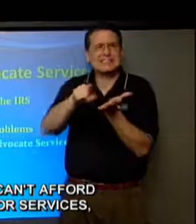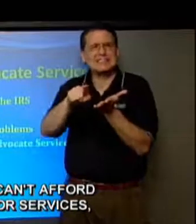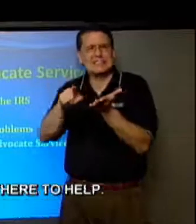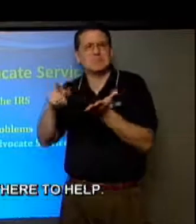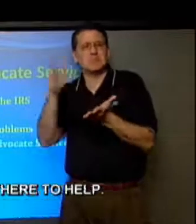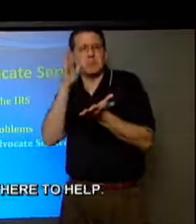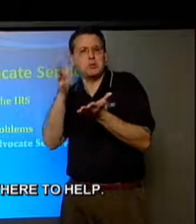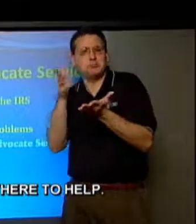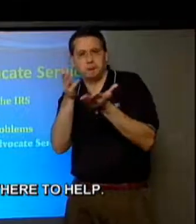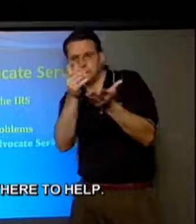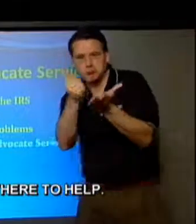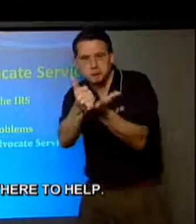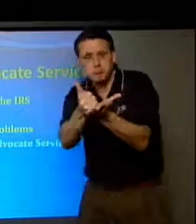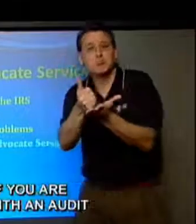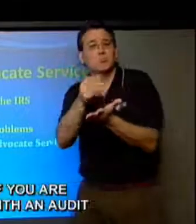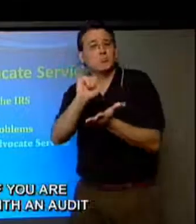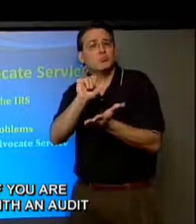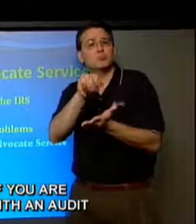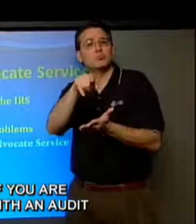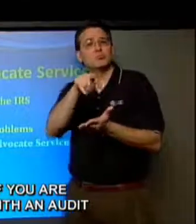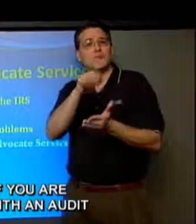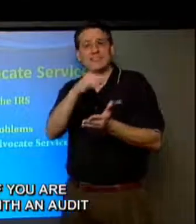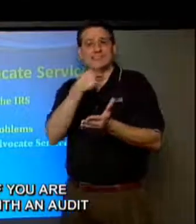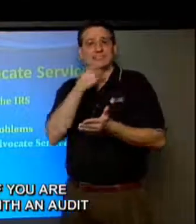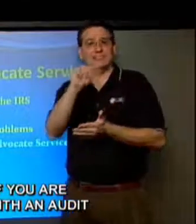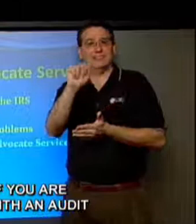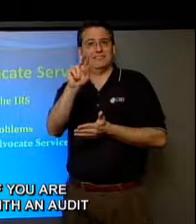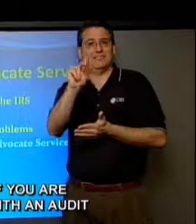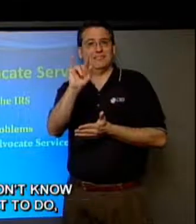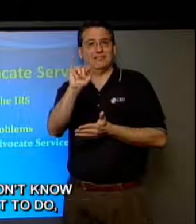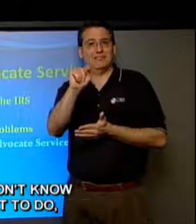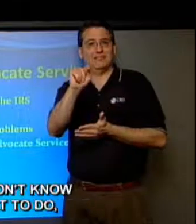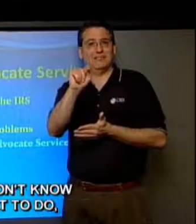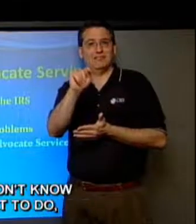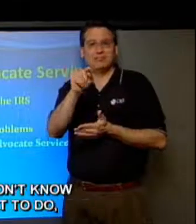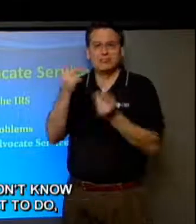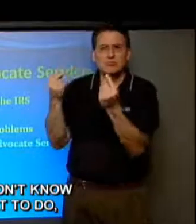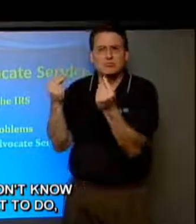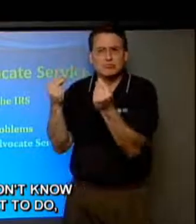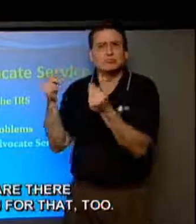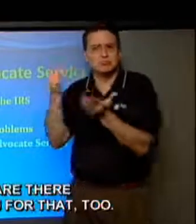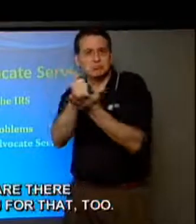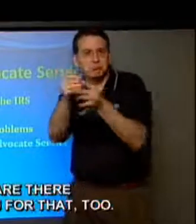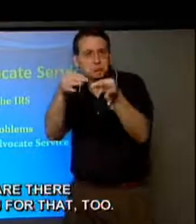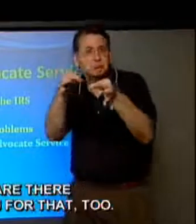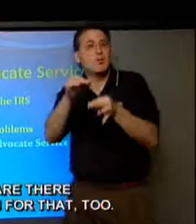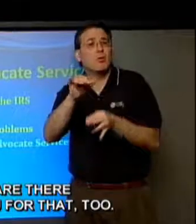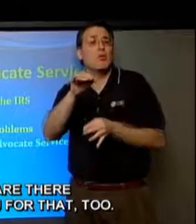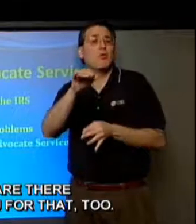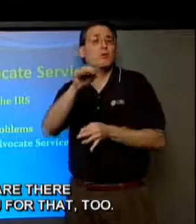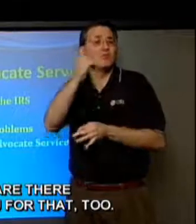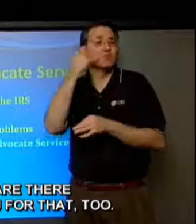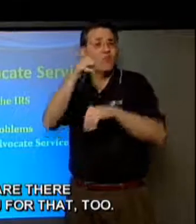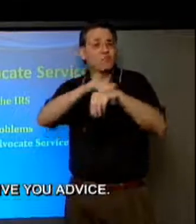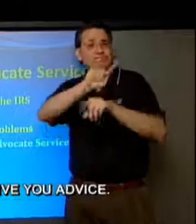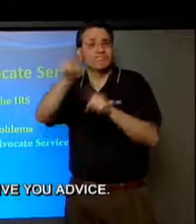they're there to help. And if you are stuck with an audit and don't know what to do, they're there to help for that too. They can give you